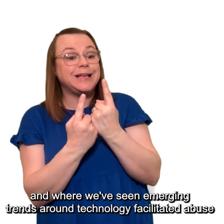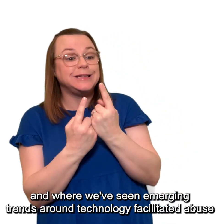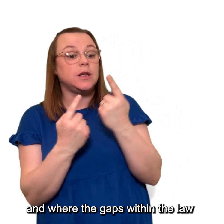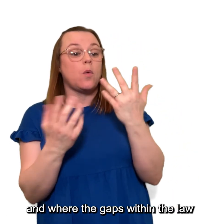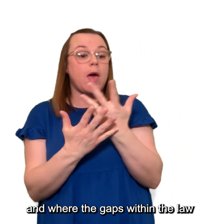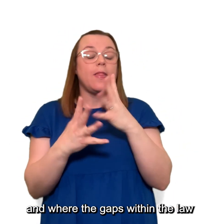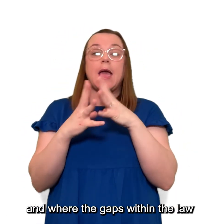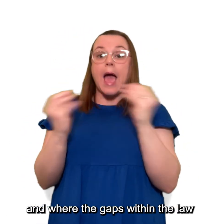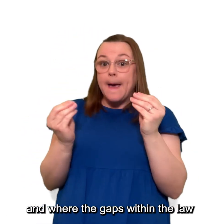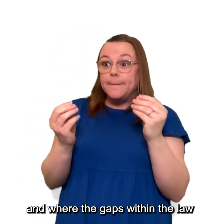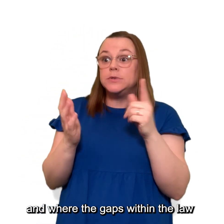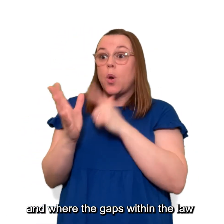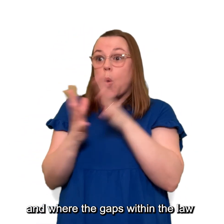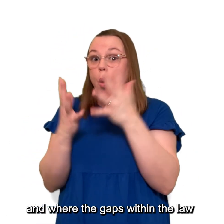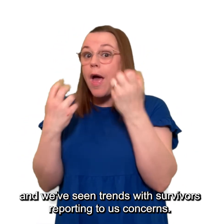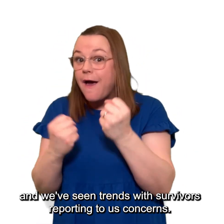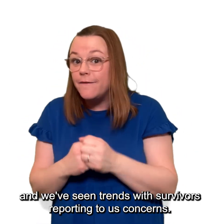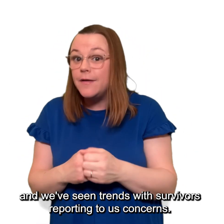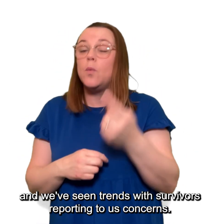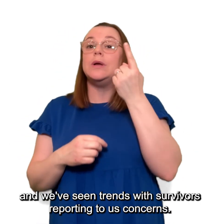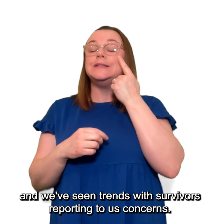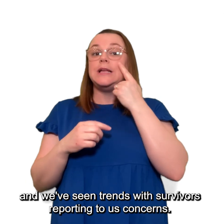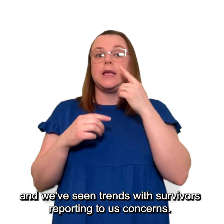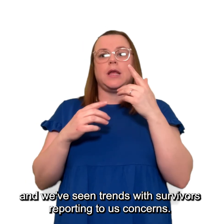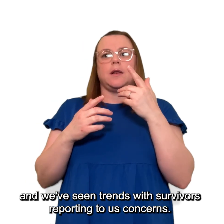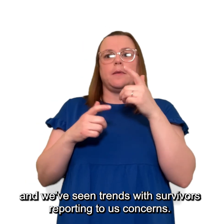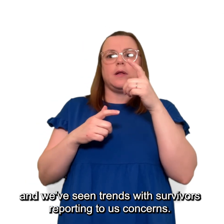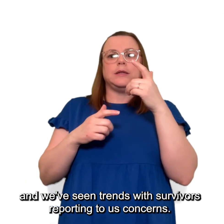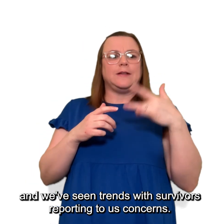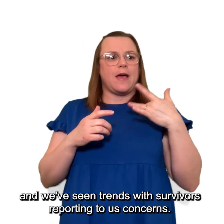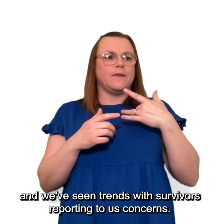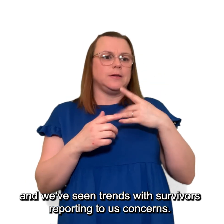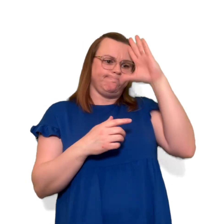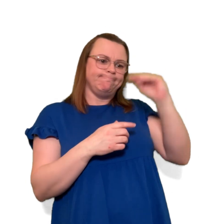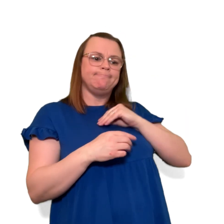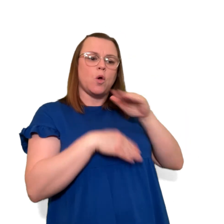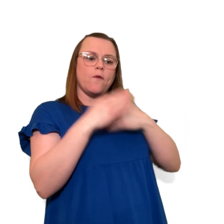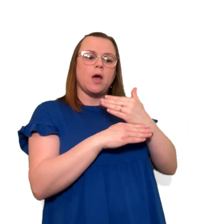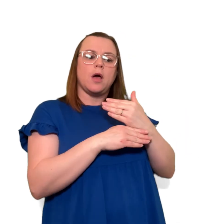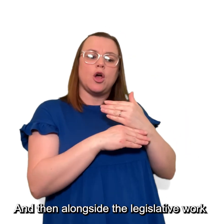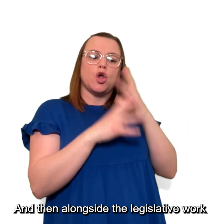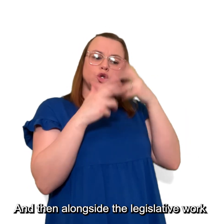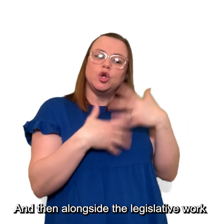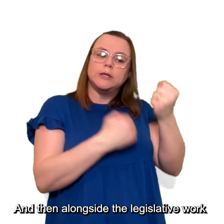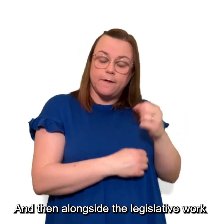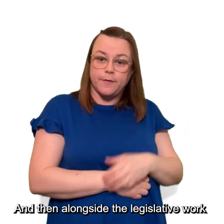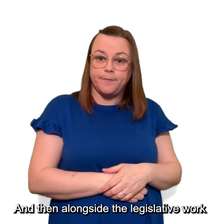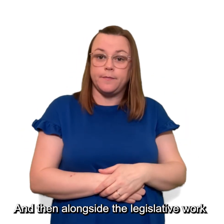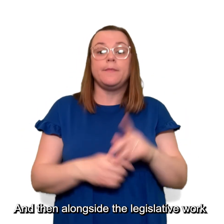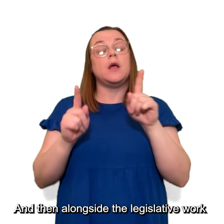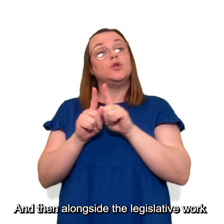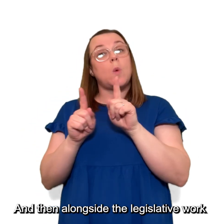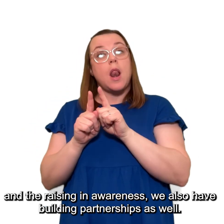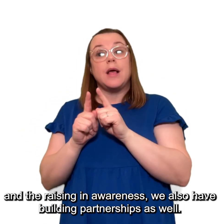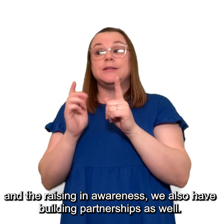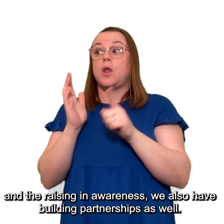facilitated abuse and where there were gaps within the law, and we'd seen trends with survivors reporting to us concerns. And then alongside the